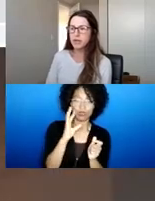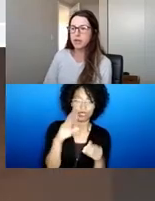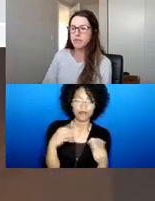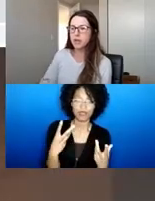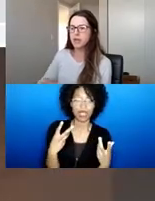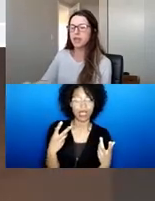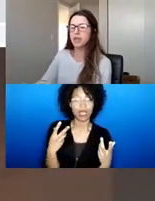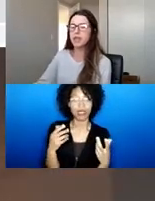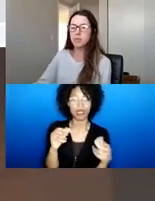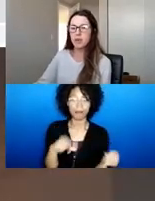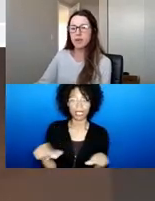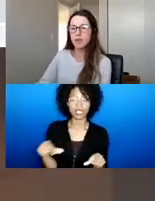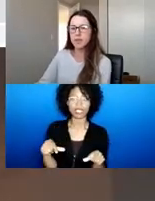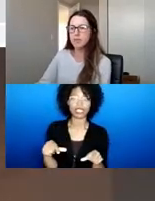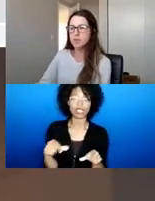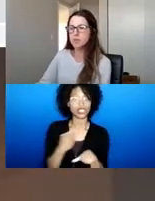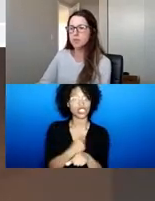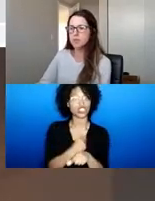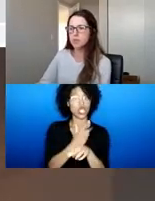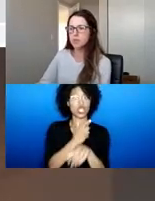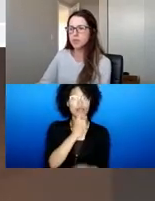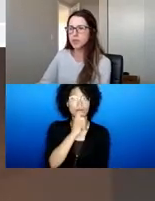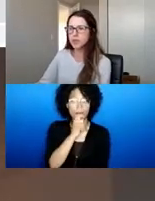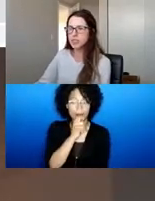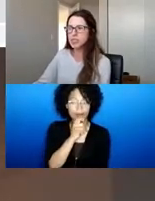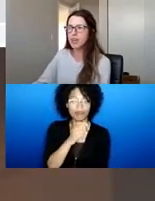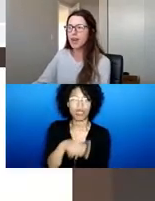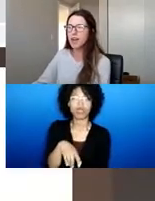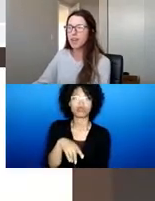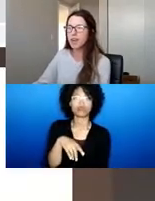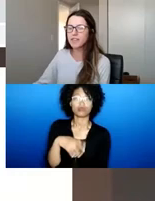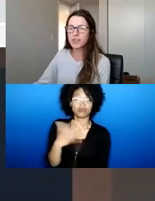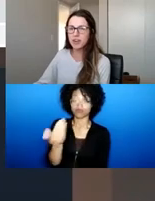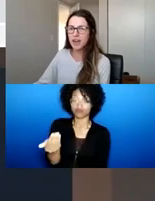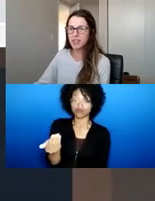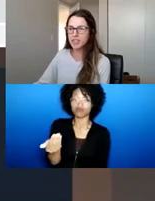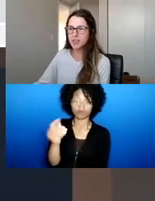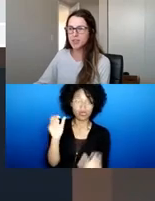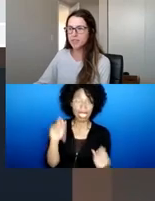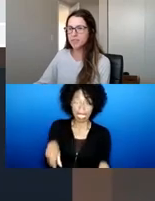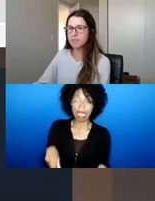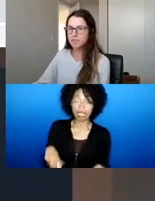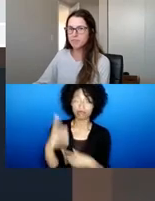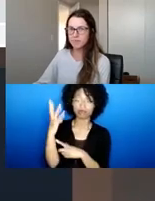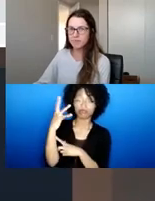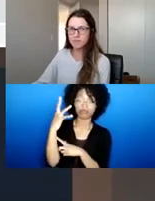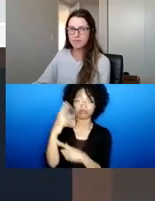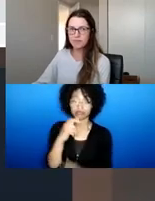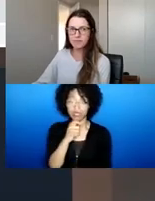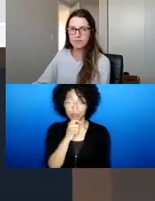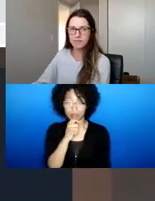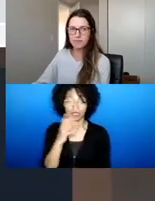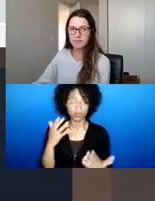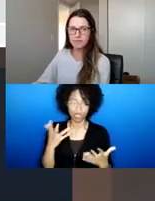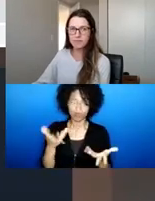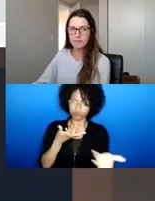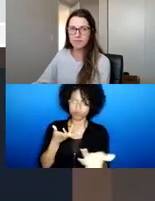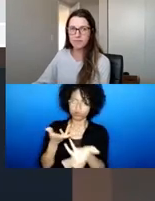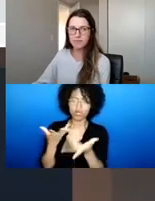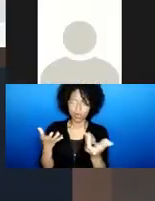on their microphone and camera in this room, so we encourage a lot of interaction.